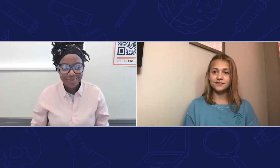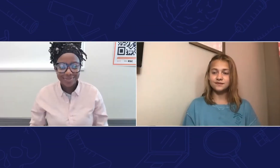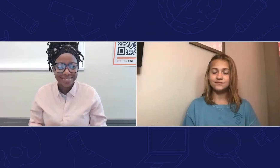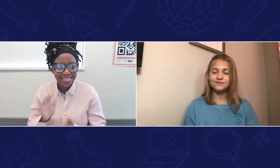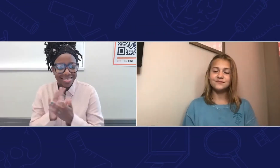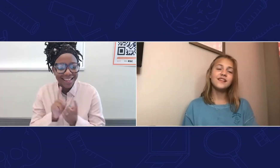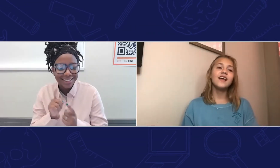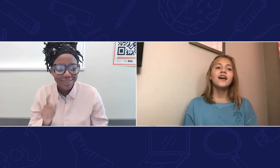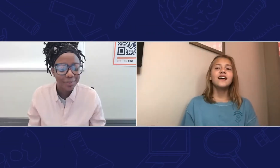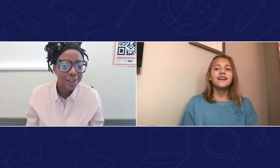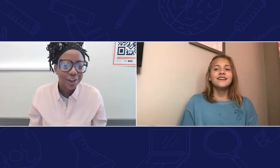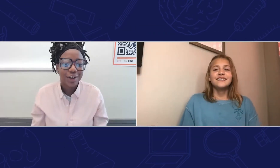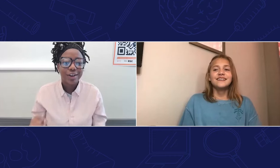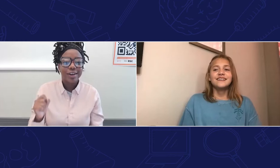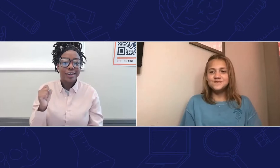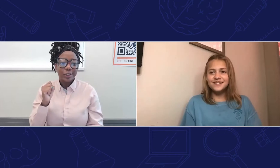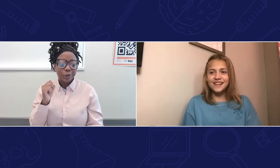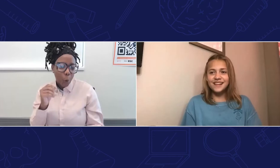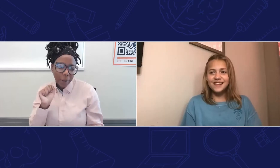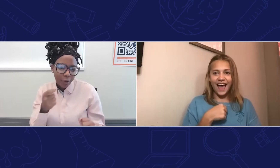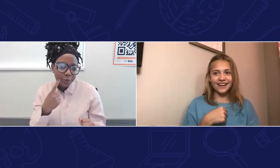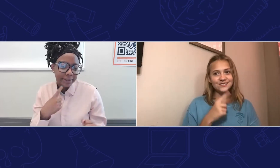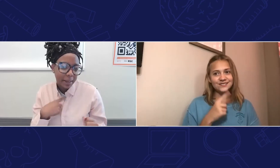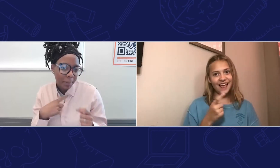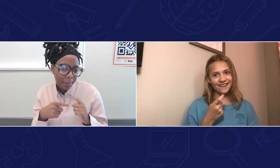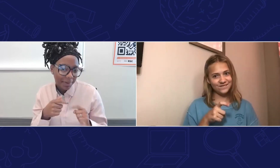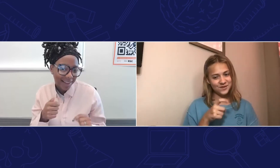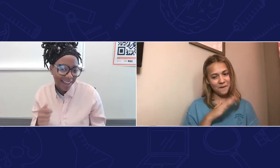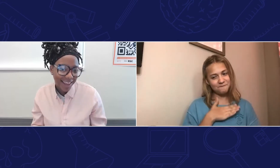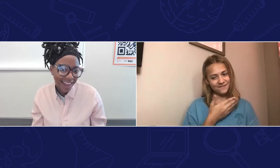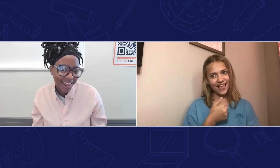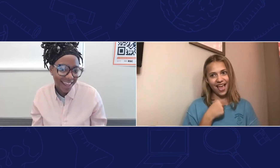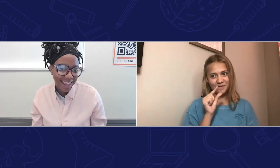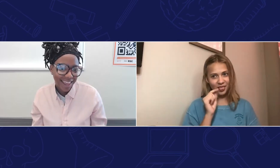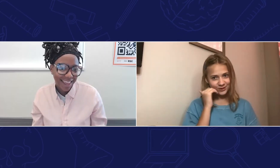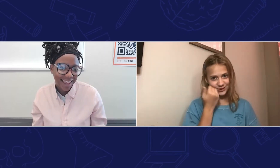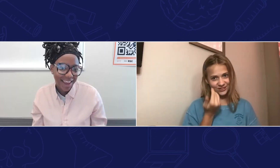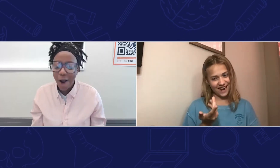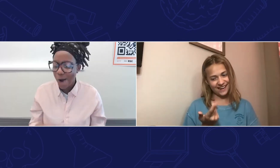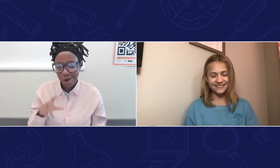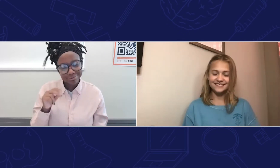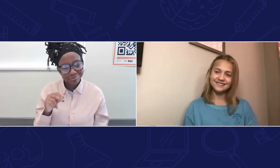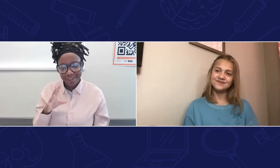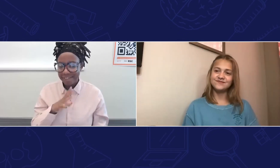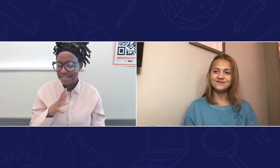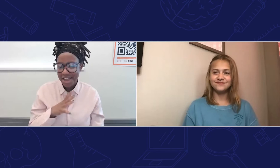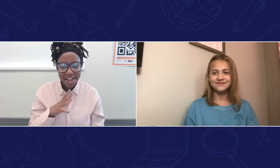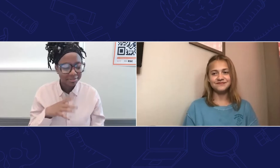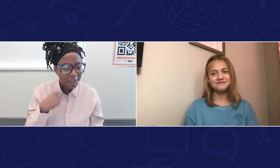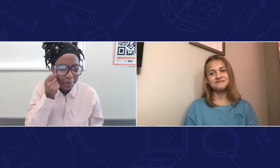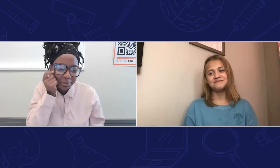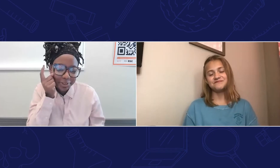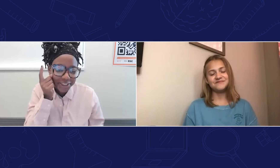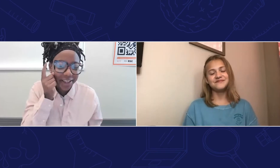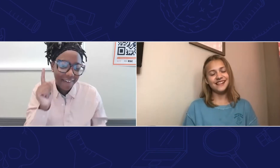It's very nice to meet you. So can you tell me about? I have to admit I'm a little shy. Oh it's fine